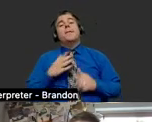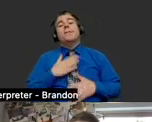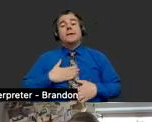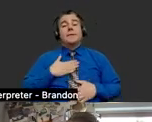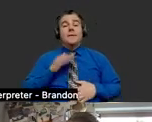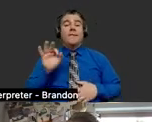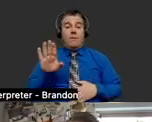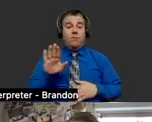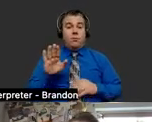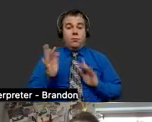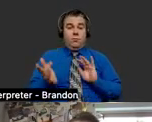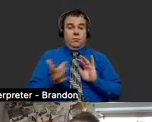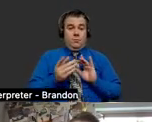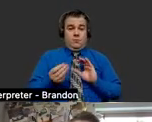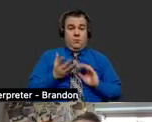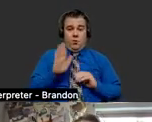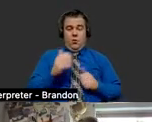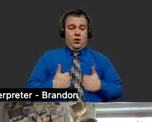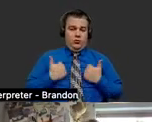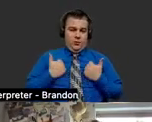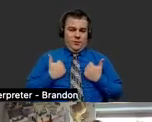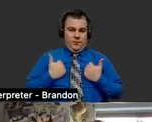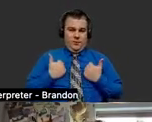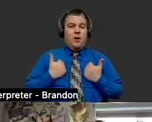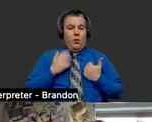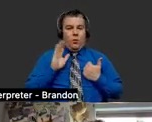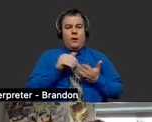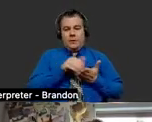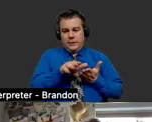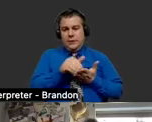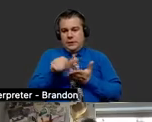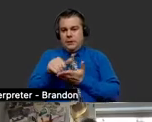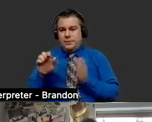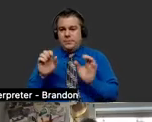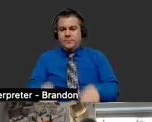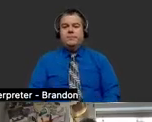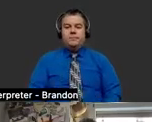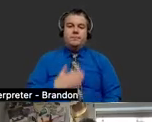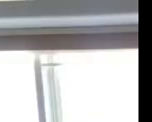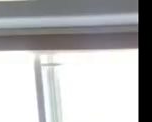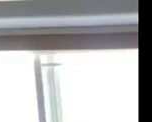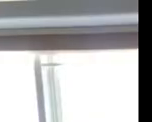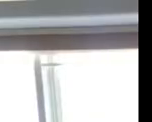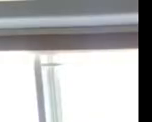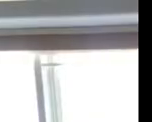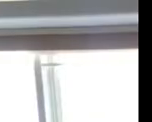me your address so I can plug this in. Everyone who's winning prizes.